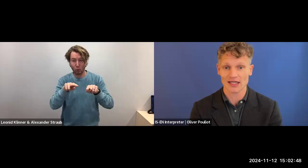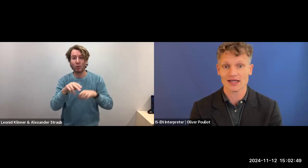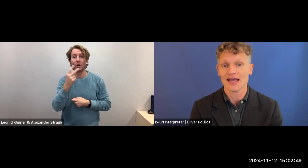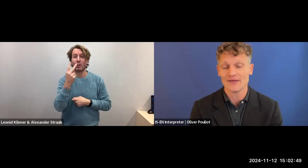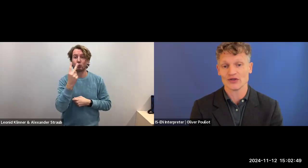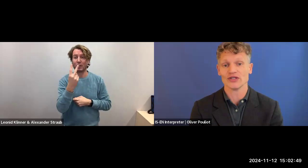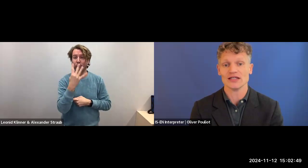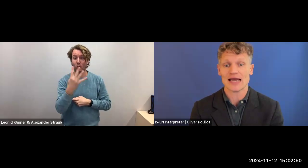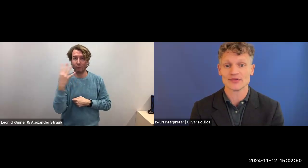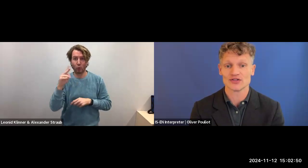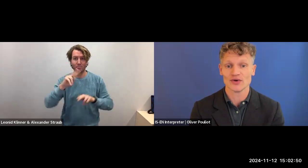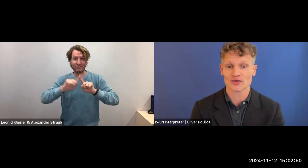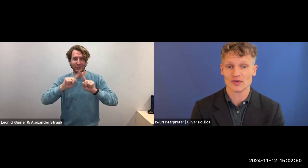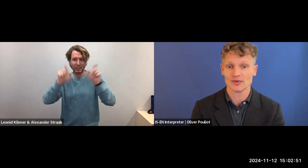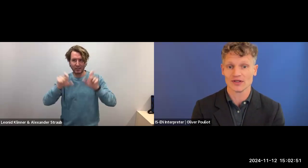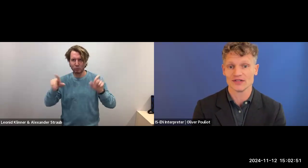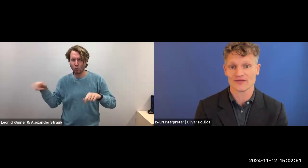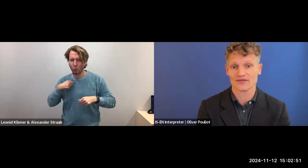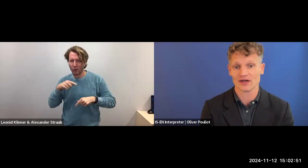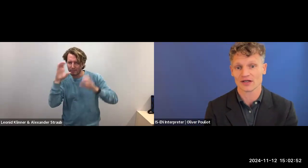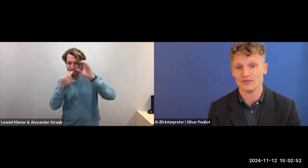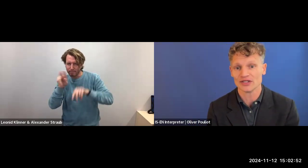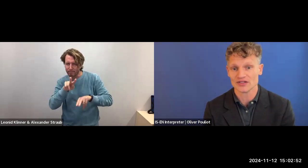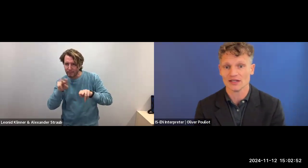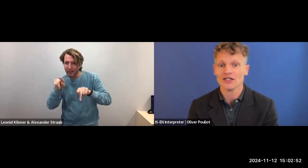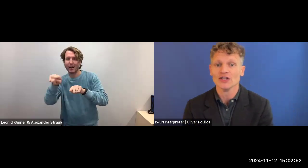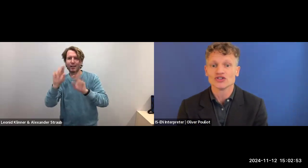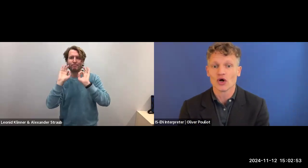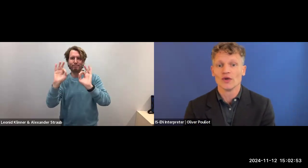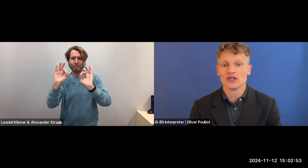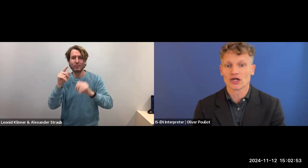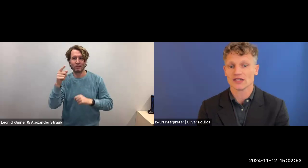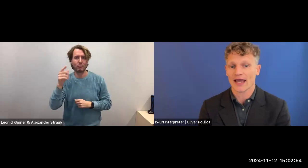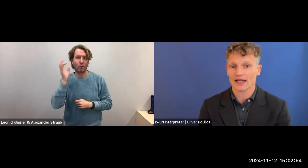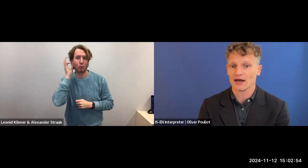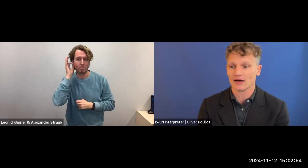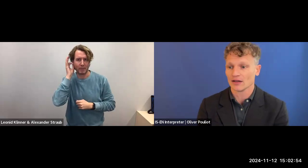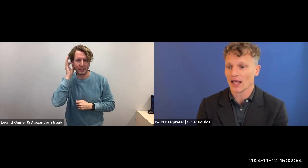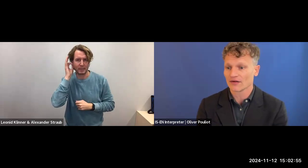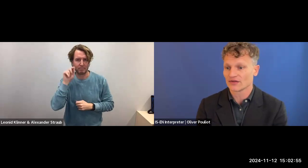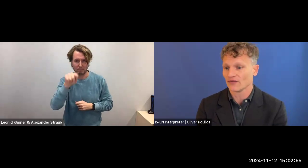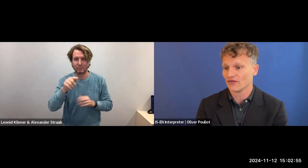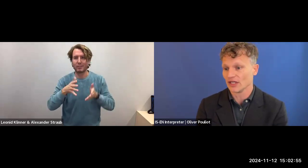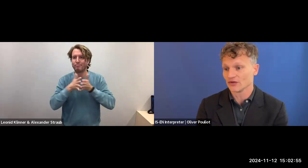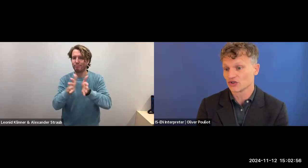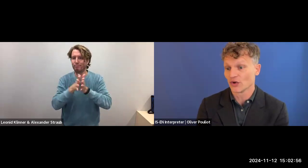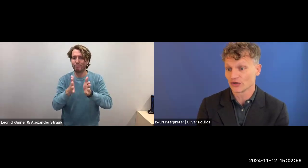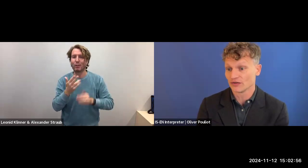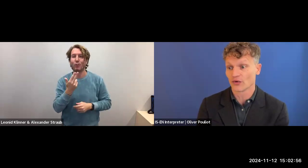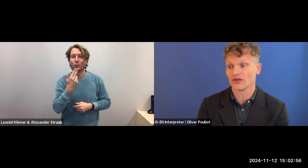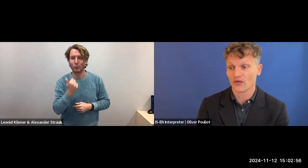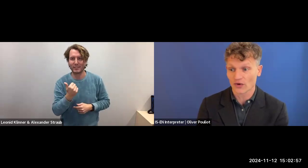teacher signing and then couldn't adapt to other people in the deaf community. So we looked at a lot of different